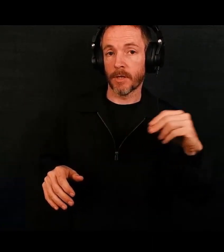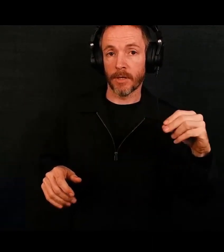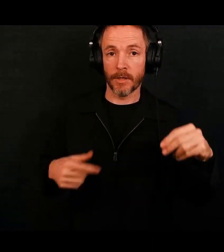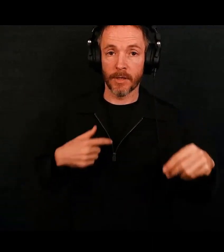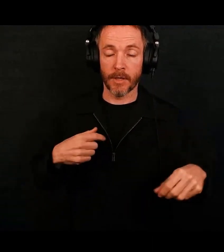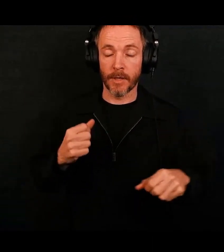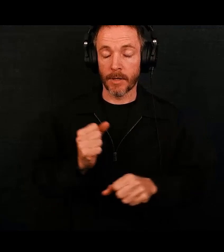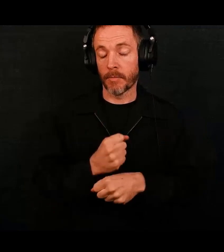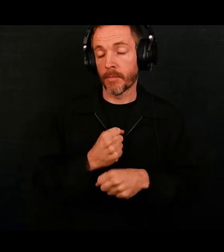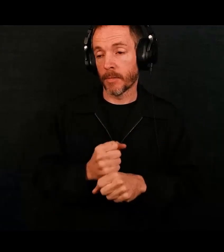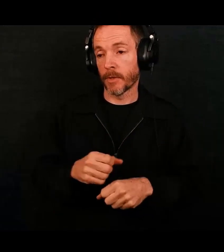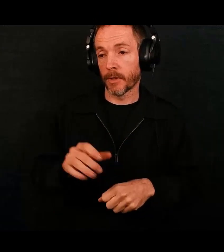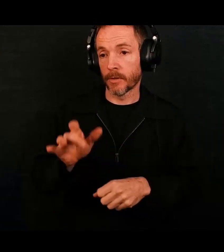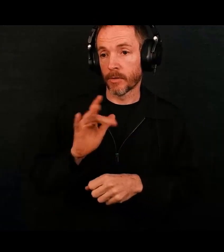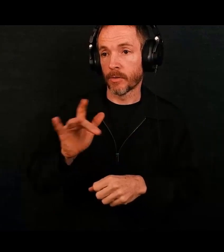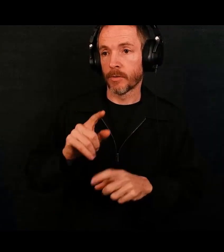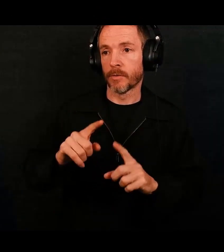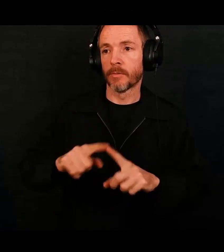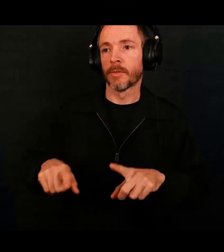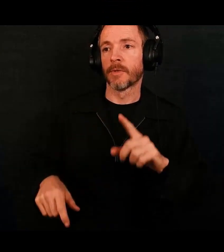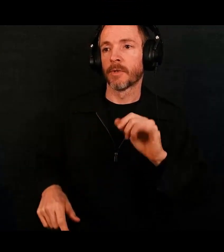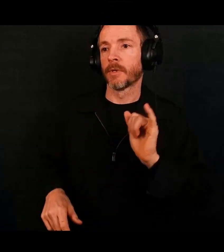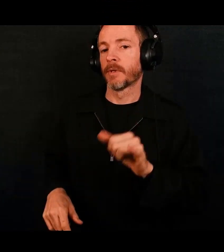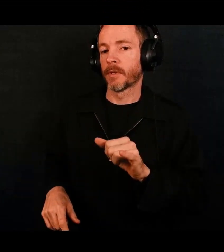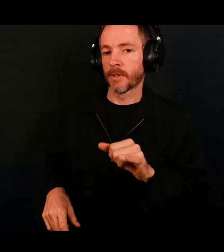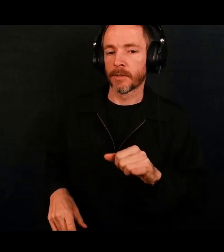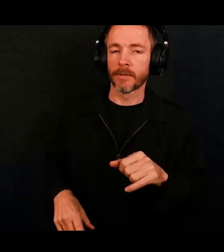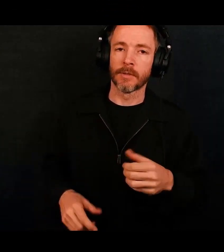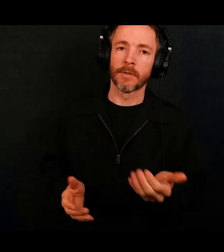I just have to learn to get smaller.